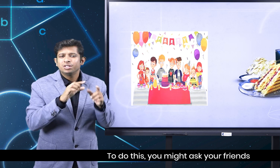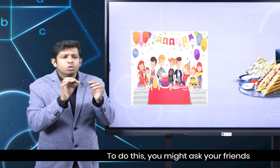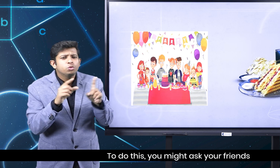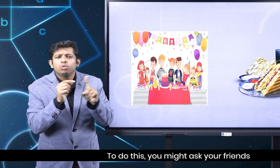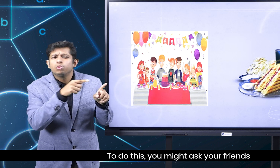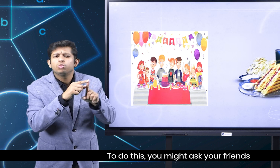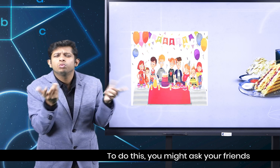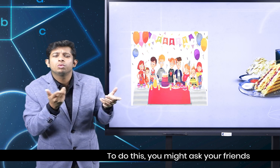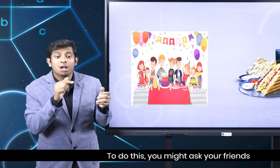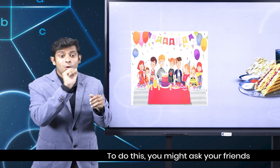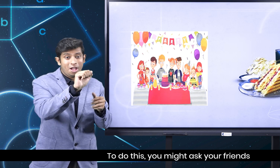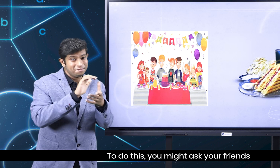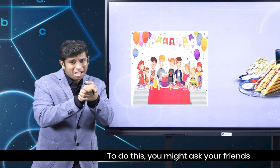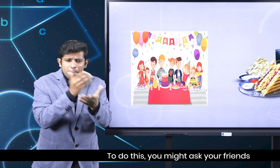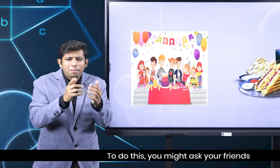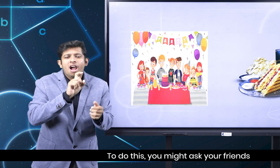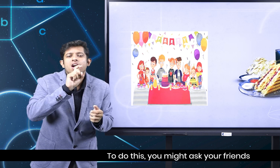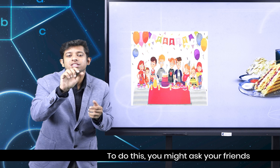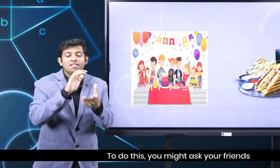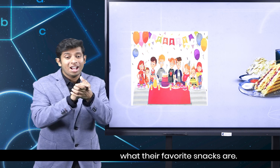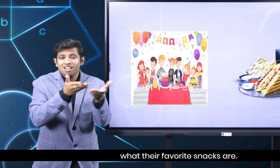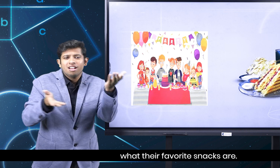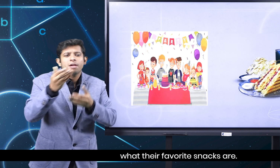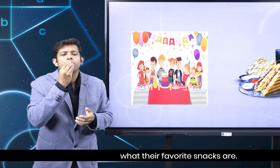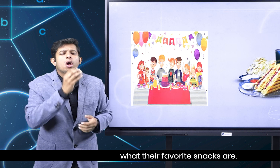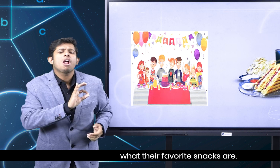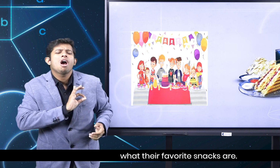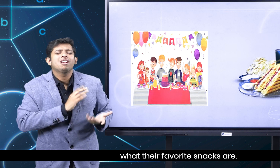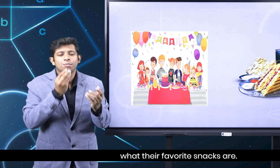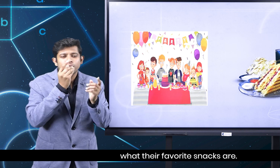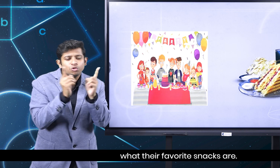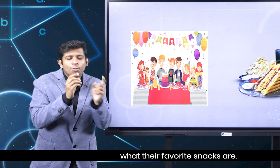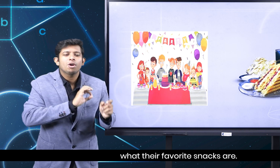To do this, you might ask your friends what their favorite snacks are.